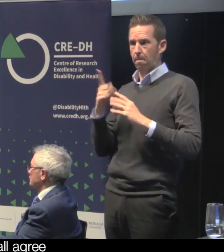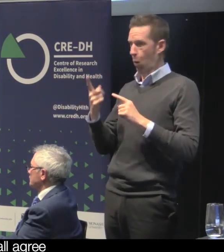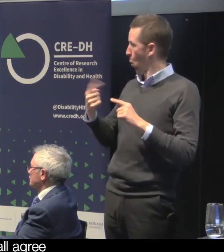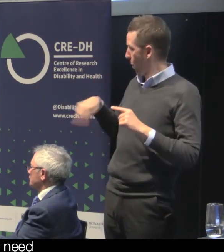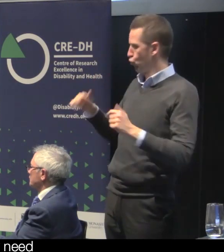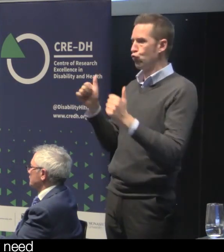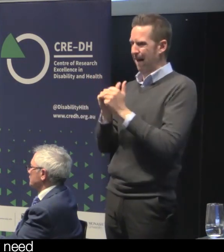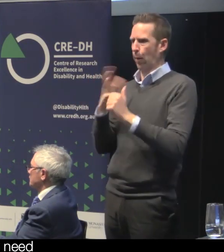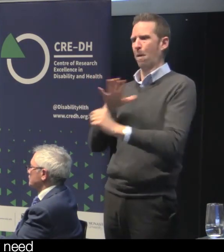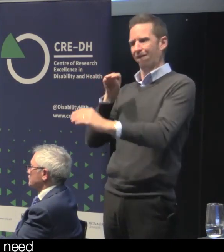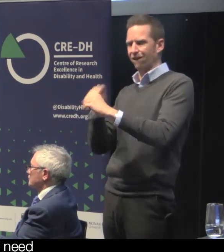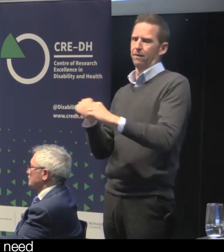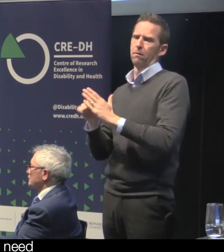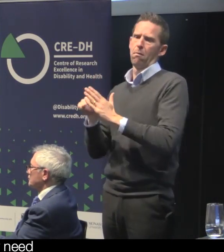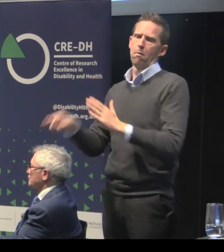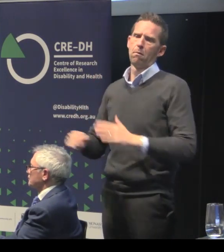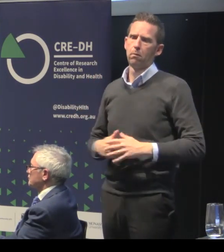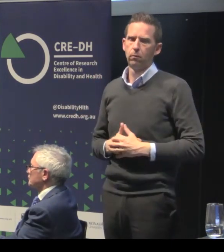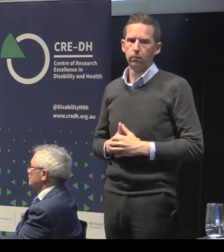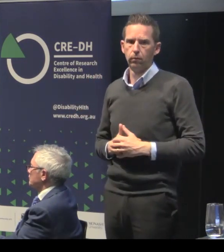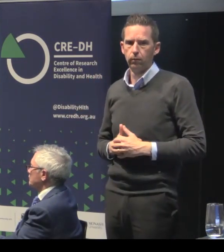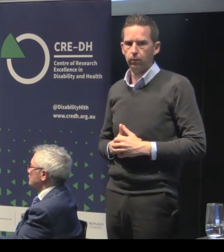really need to invest in it.